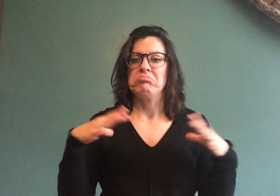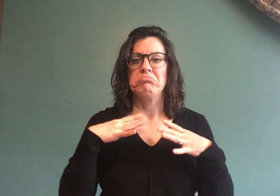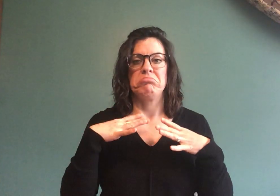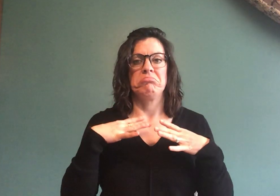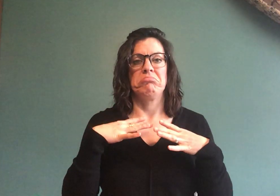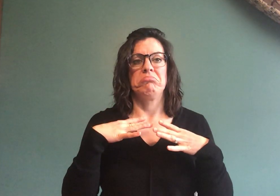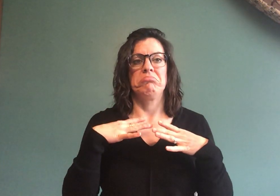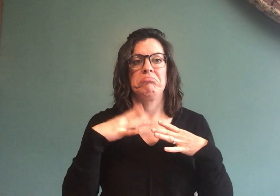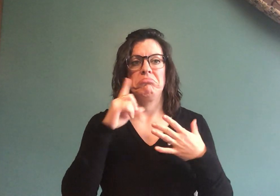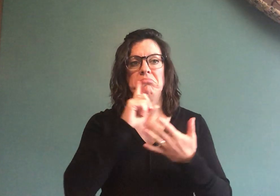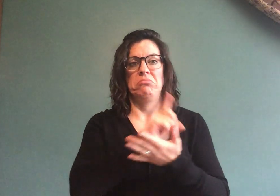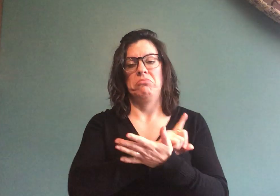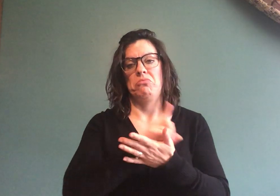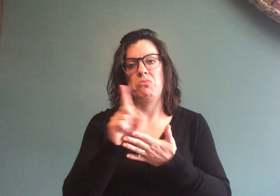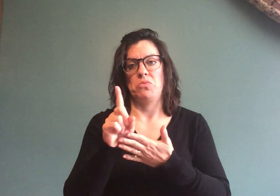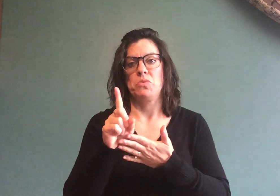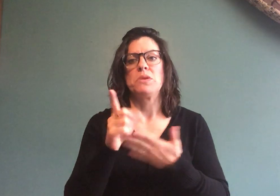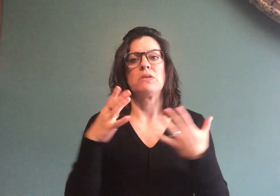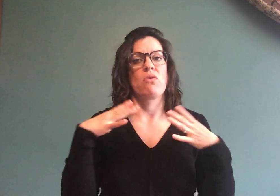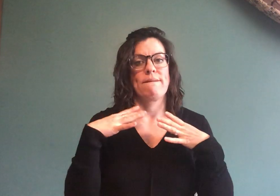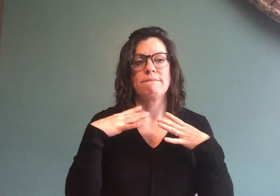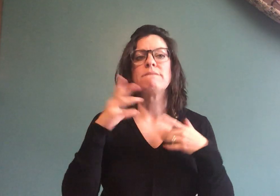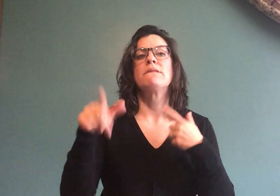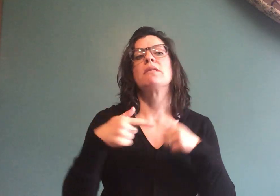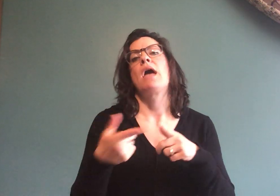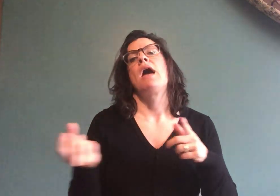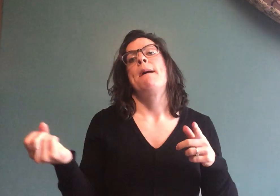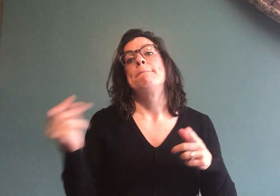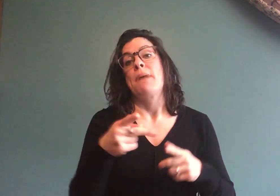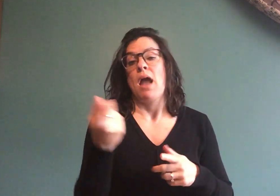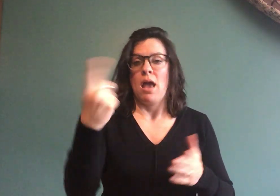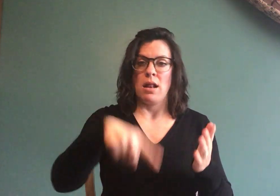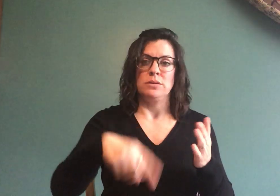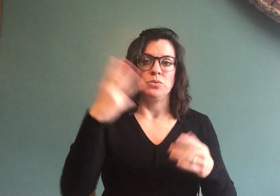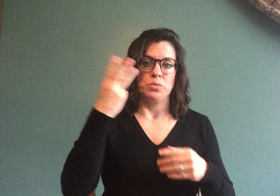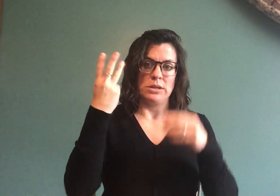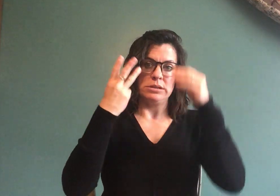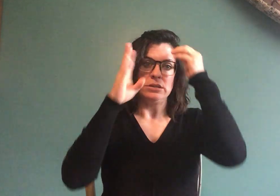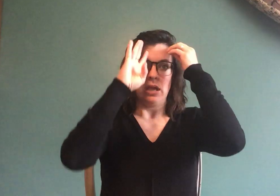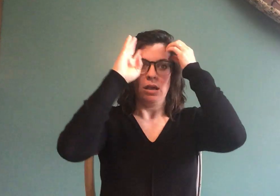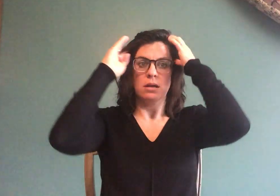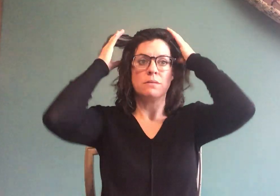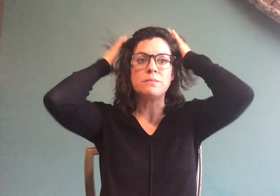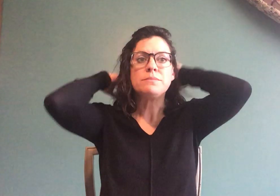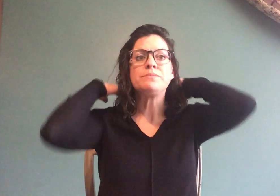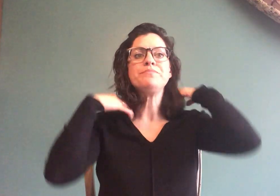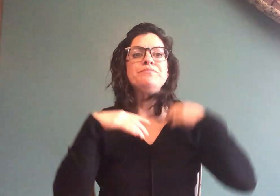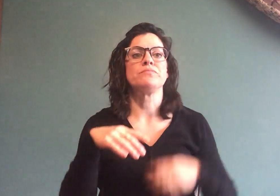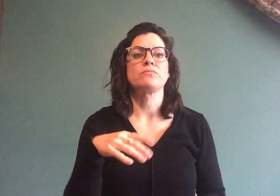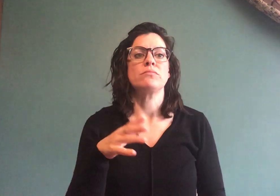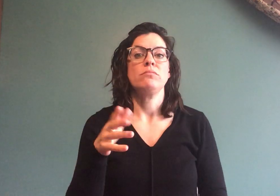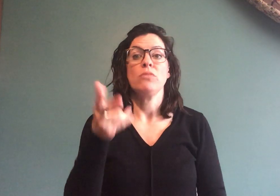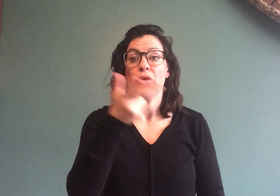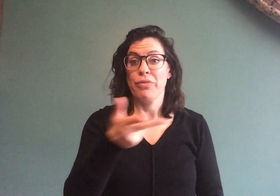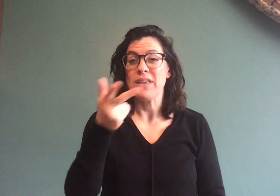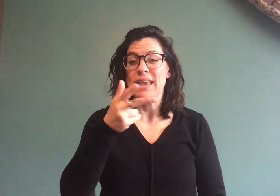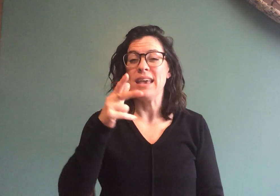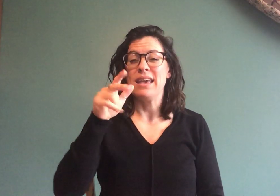Wednesday is the way this will work. The three of you that are on here right now, we will be together tomorrow for